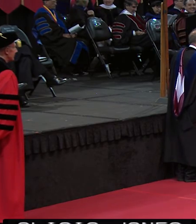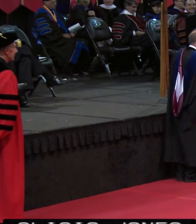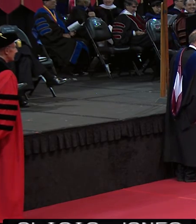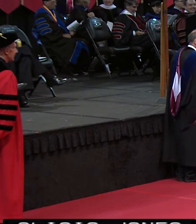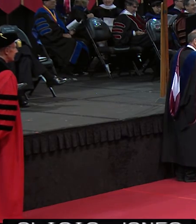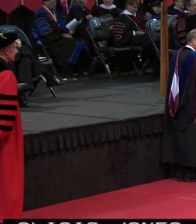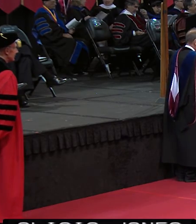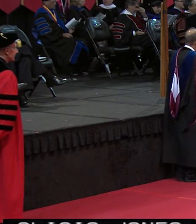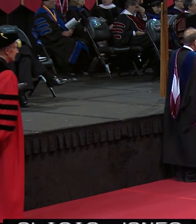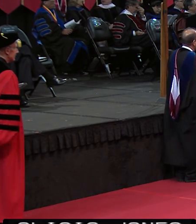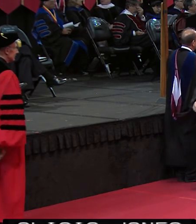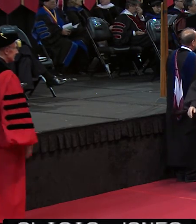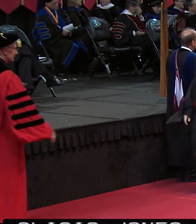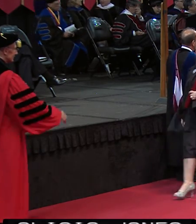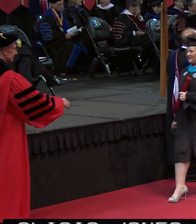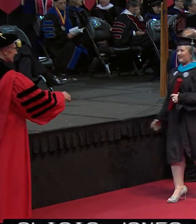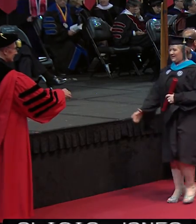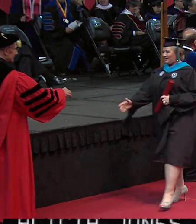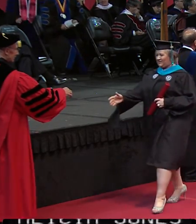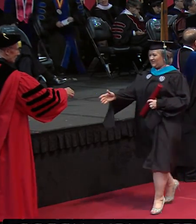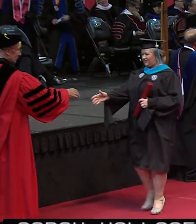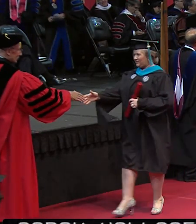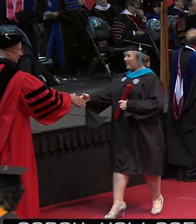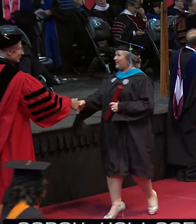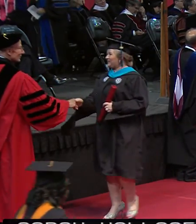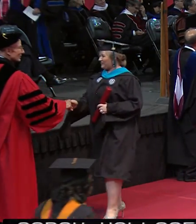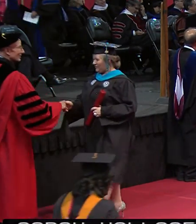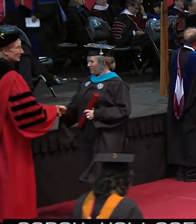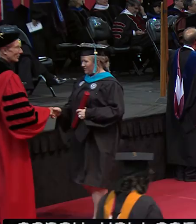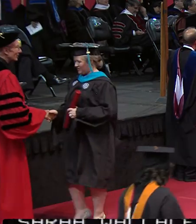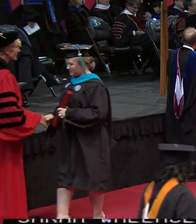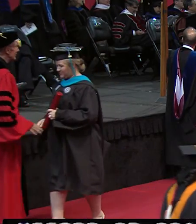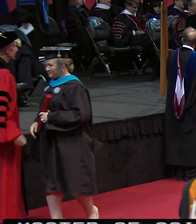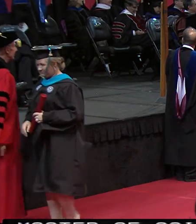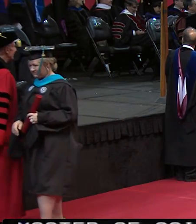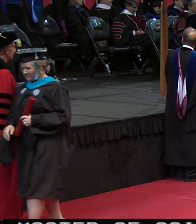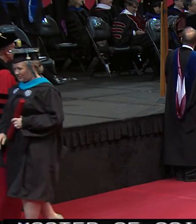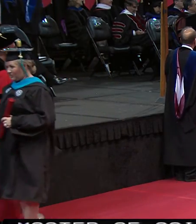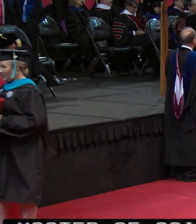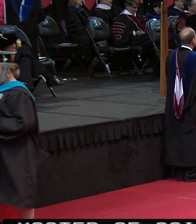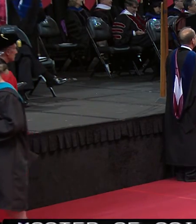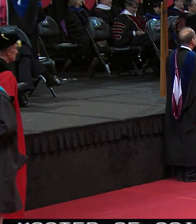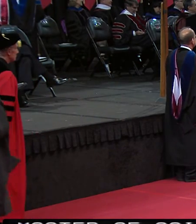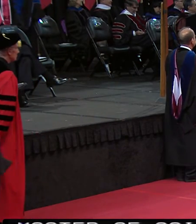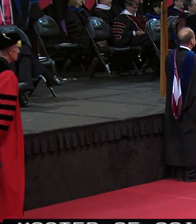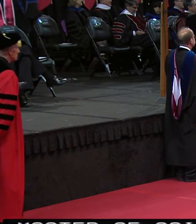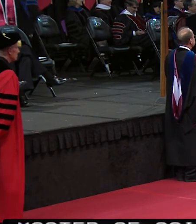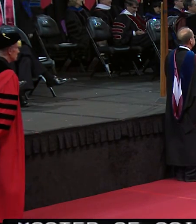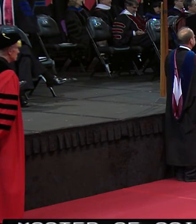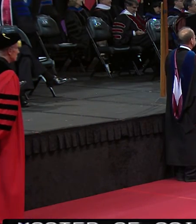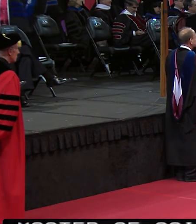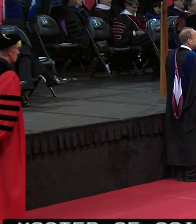For the Master of Science in Applied Psychology, Candice Jessica Cutts.